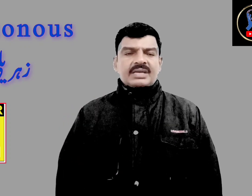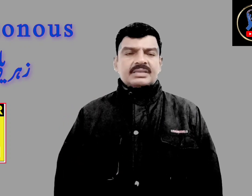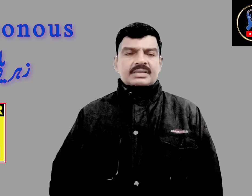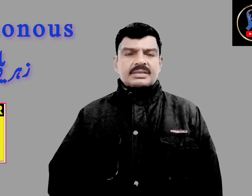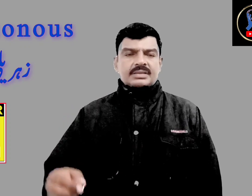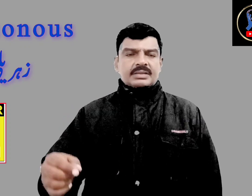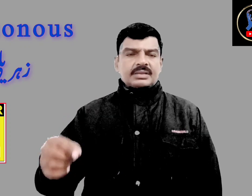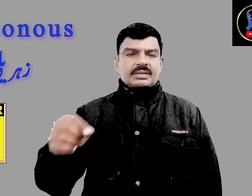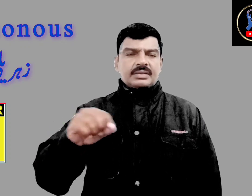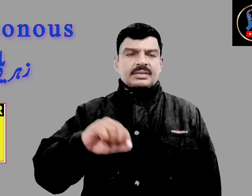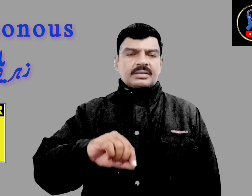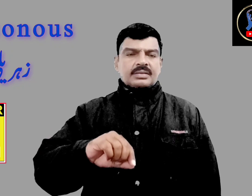poisonous,